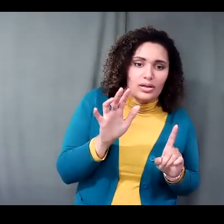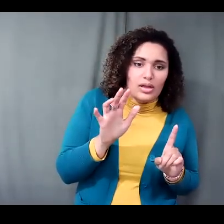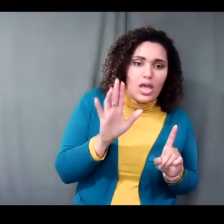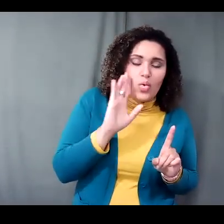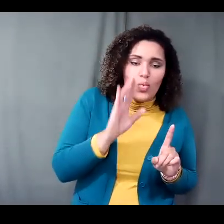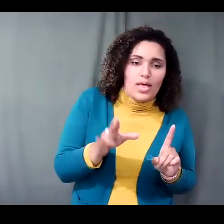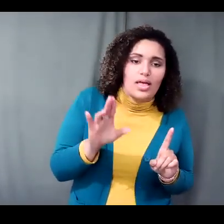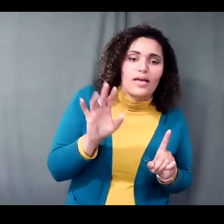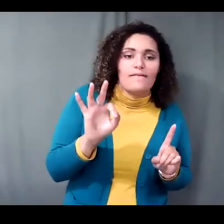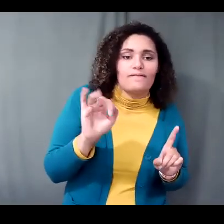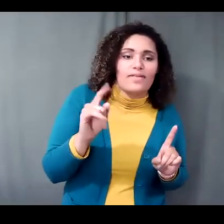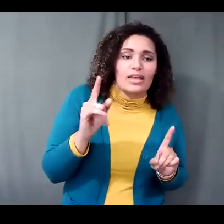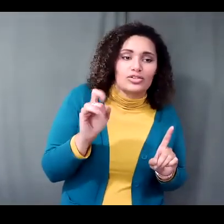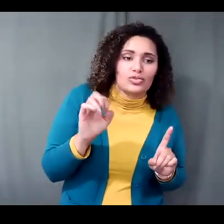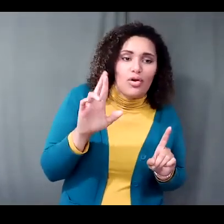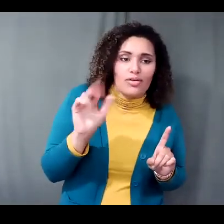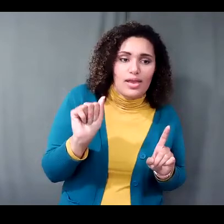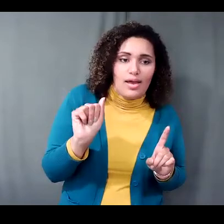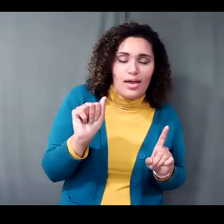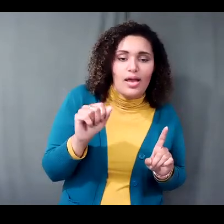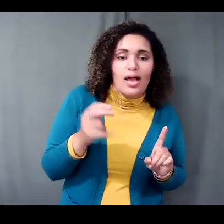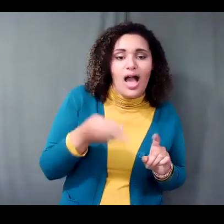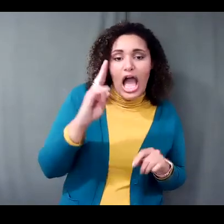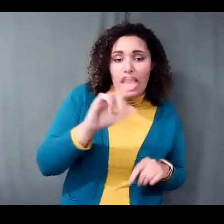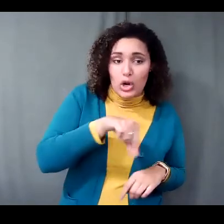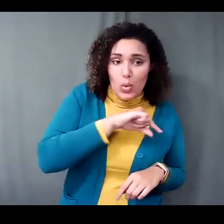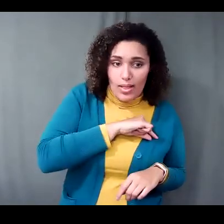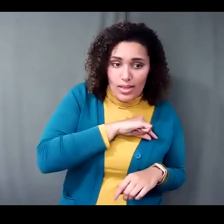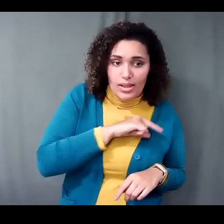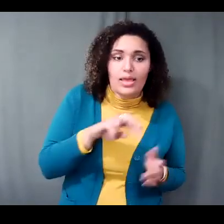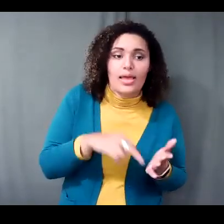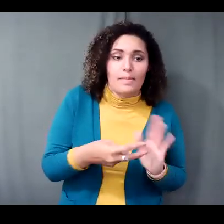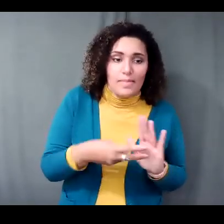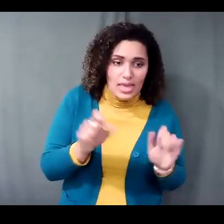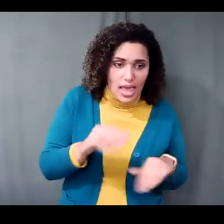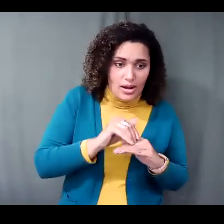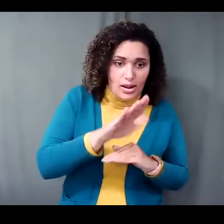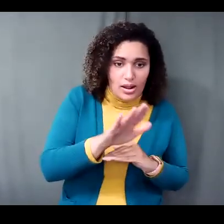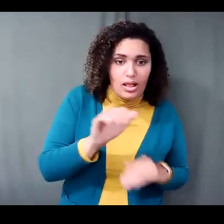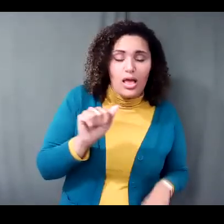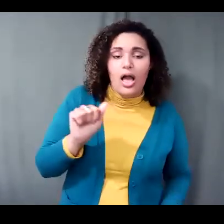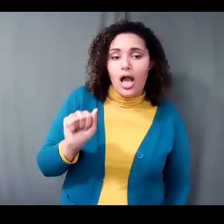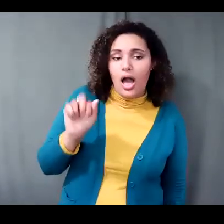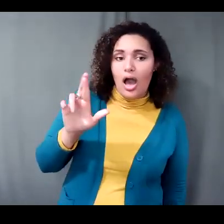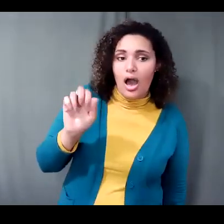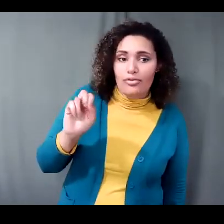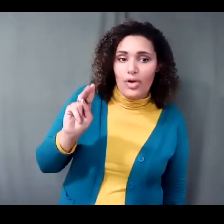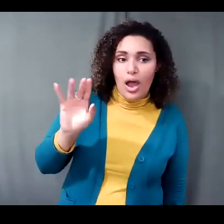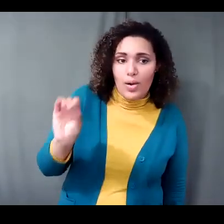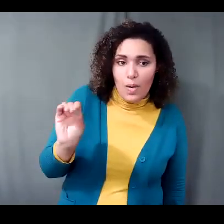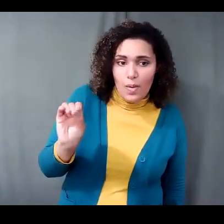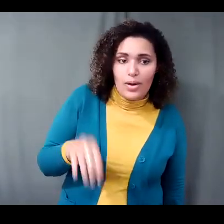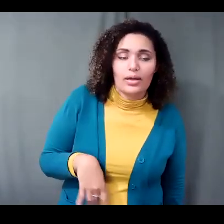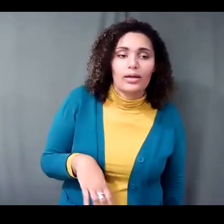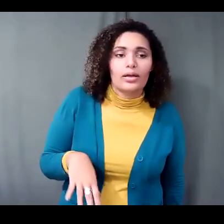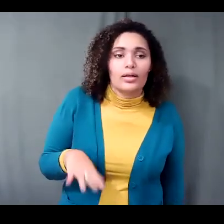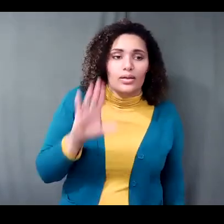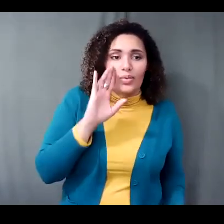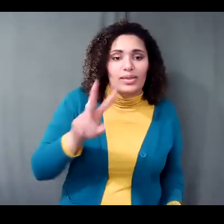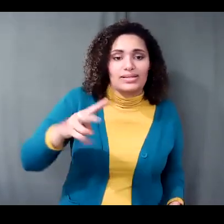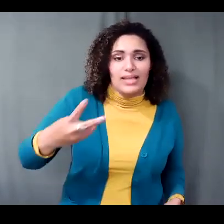that's a hint that you can let it sit, and you really can let it sit for a long time. So that's that. That's a good